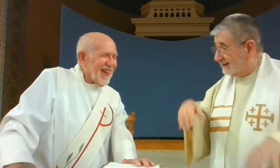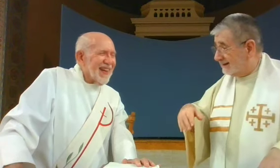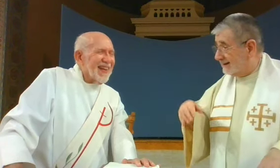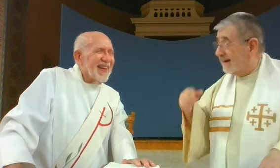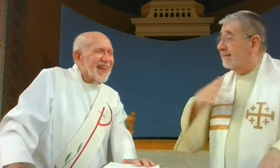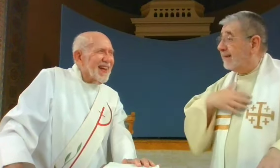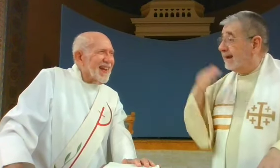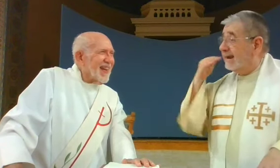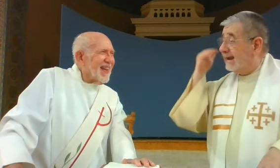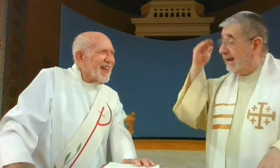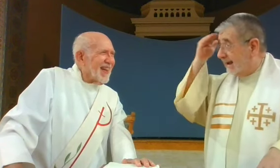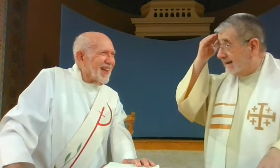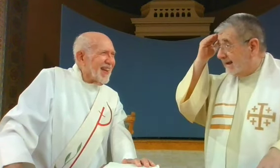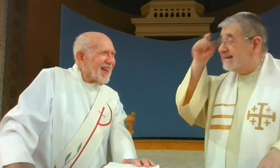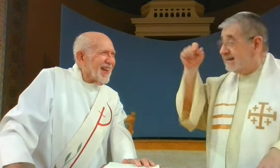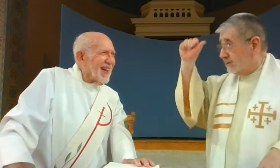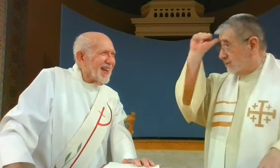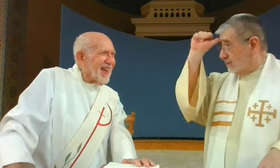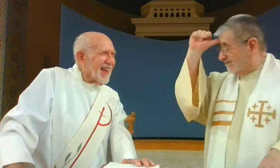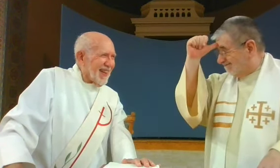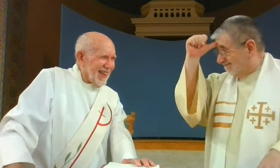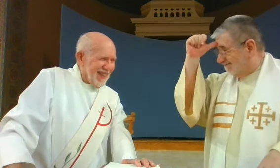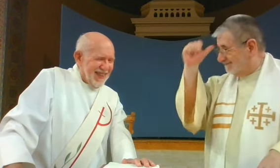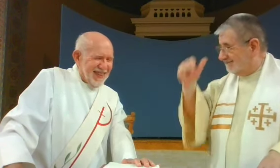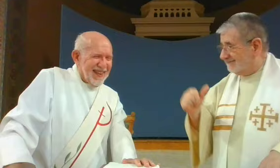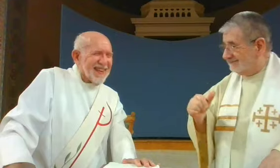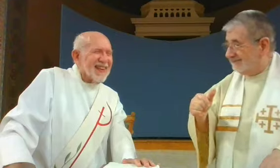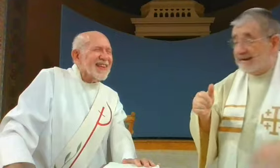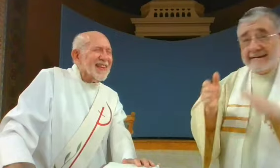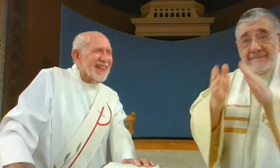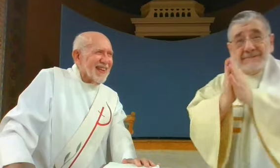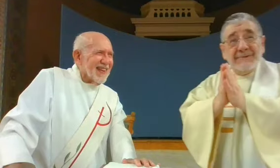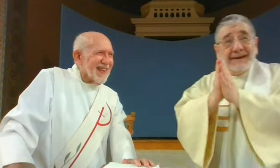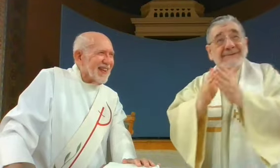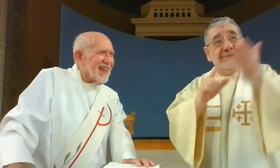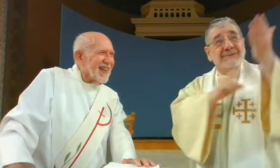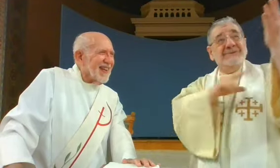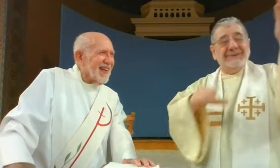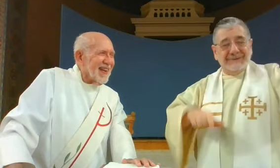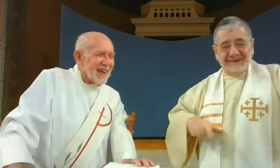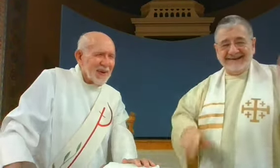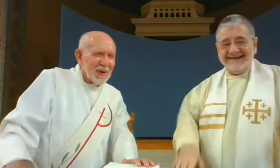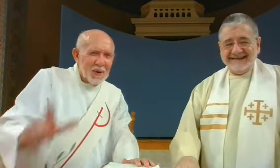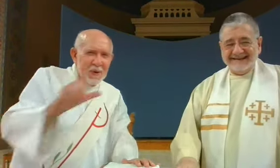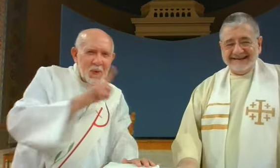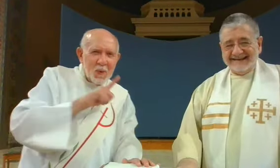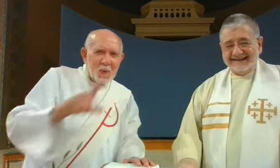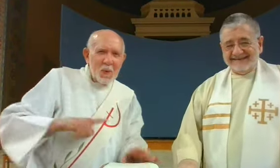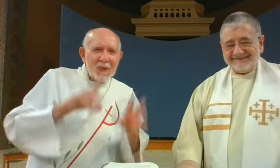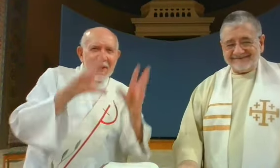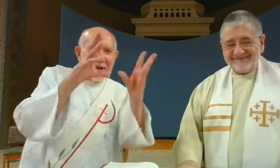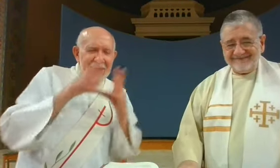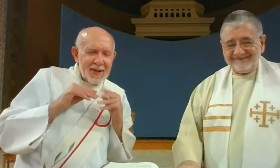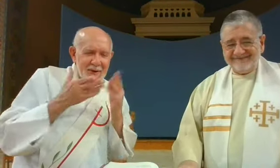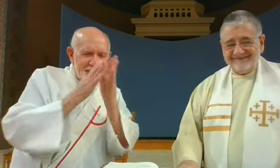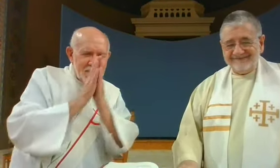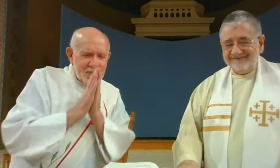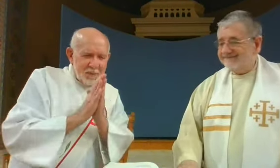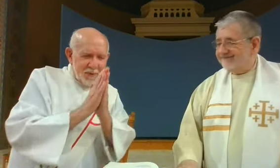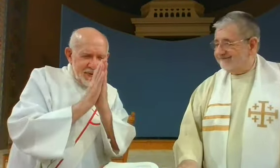My calendar is so messed up. I need to fix my head. We pray to the Lord. Lord, receive